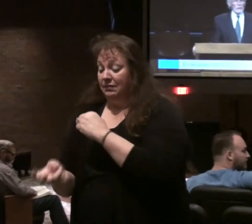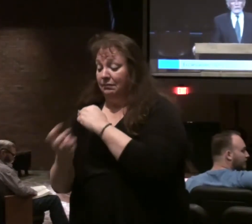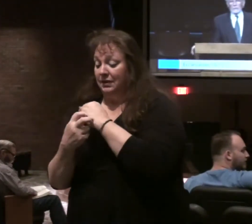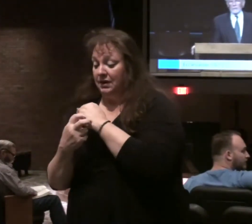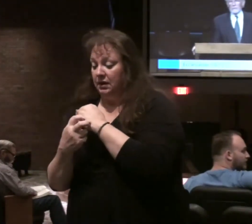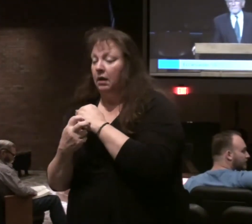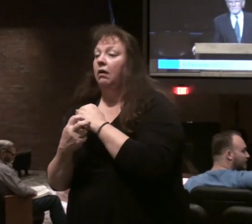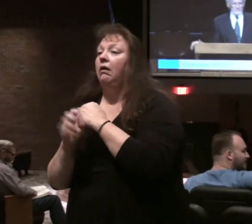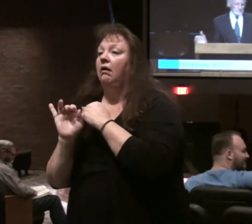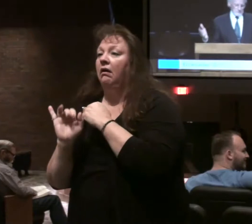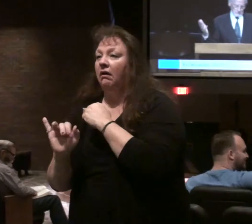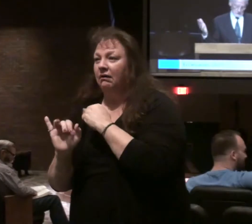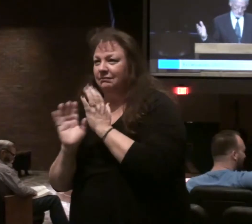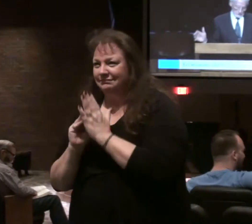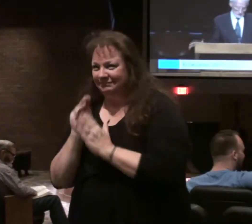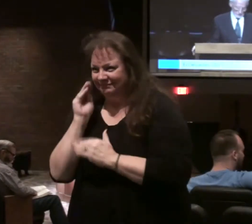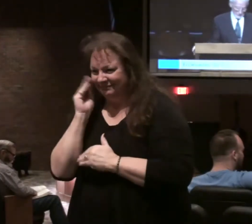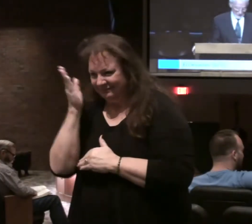you're going to learn.